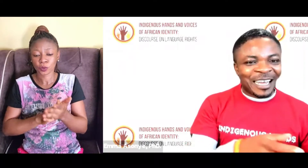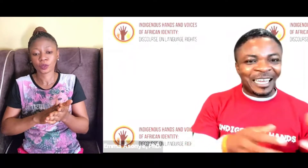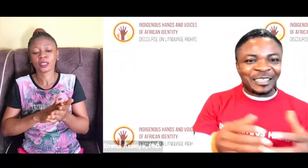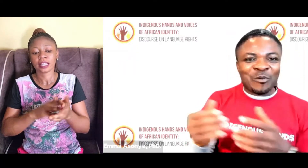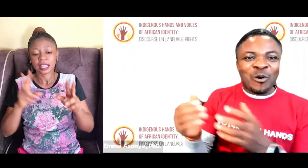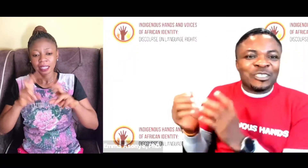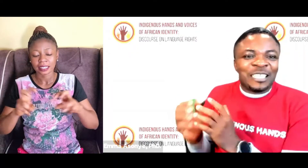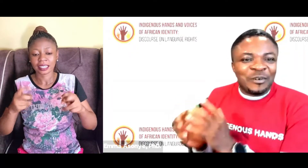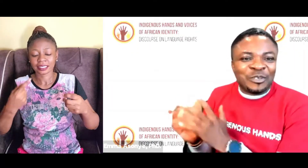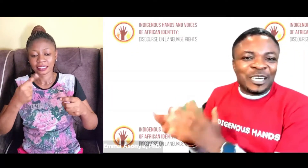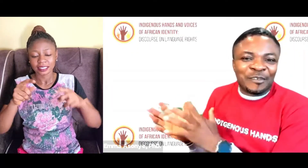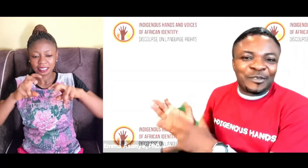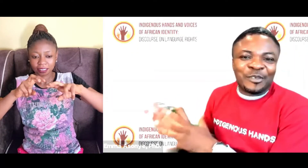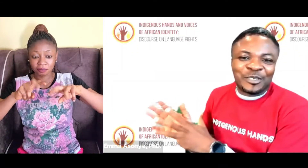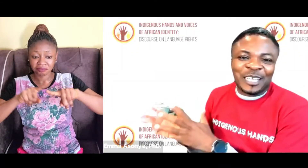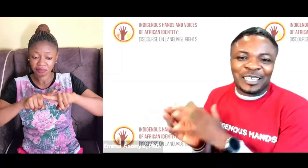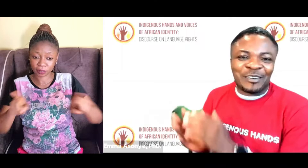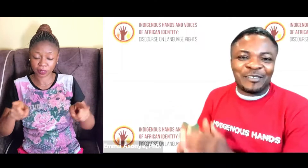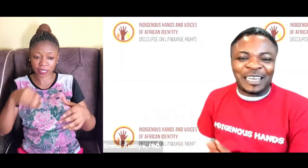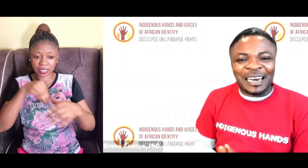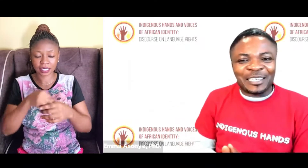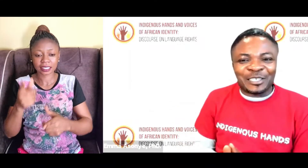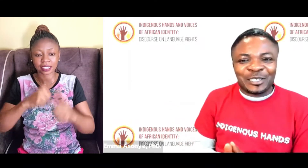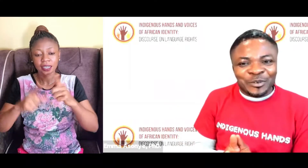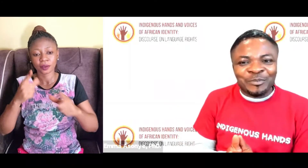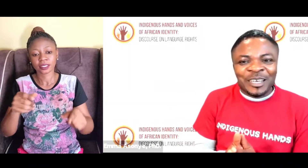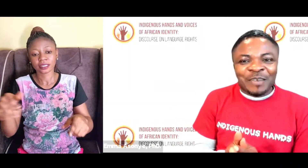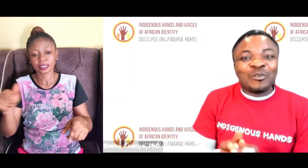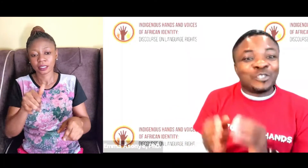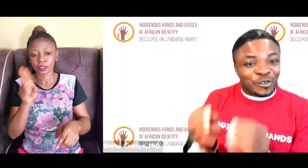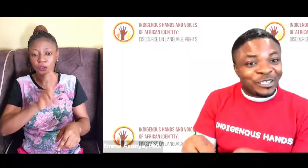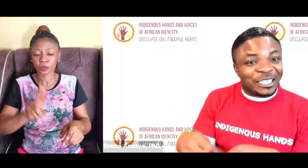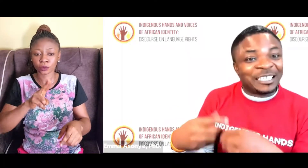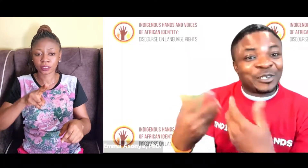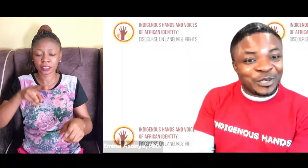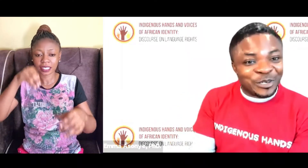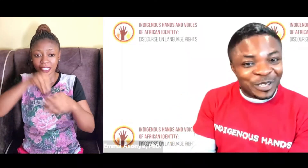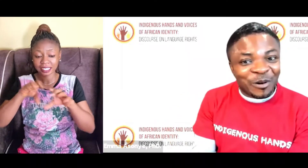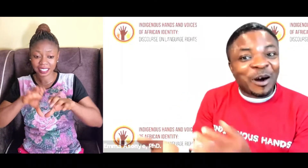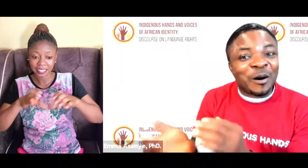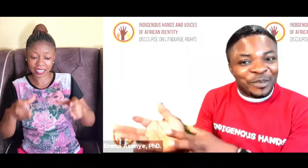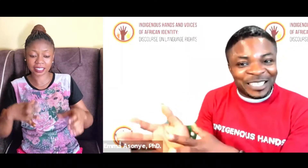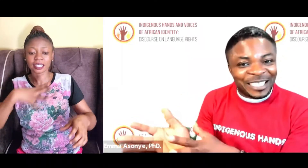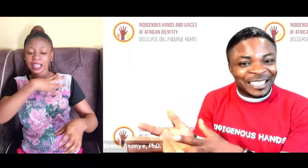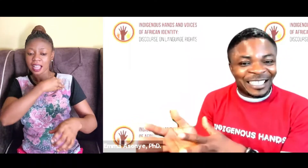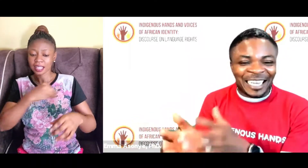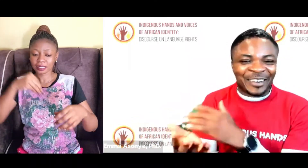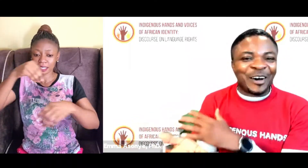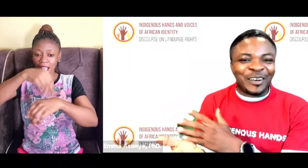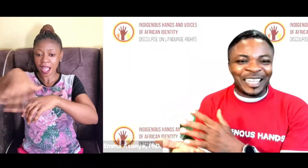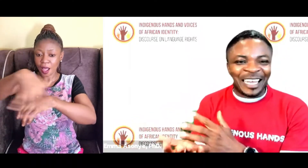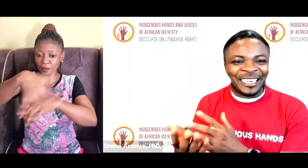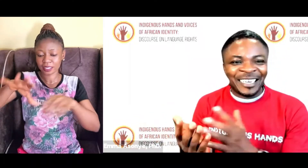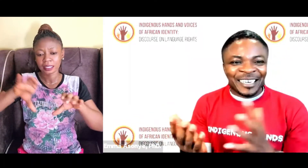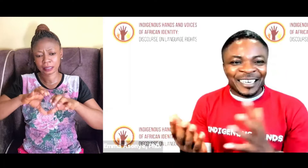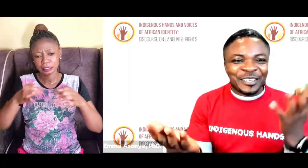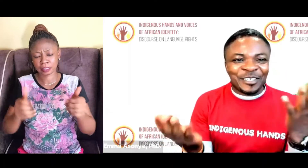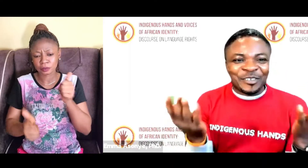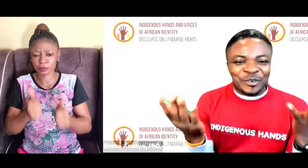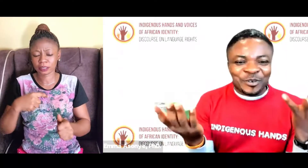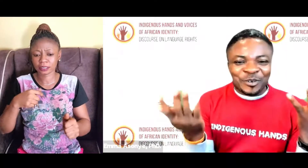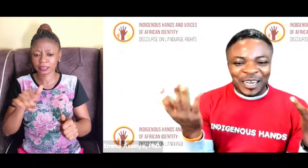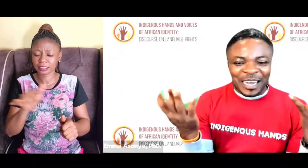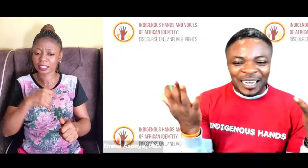classroom and the one they would have to use outside of the classroom, which of course they told you they were all pigeons and all that.